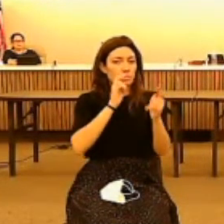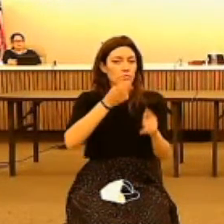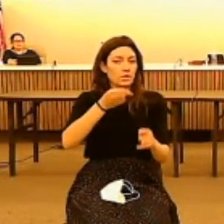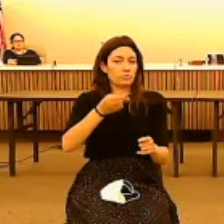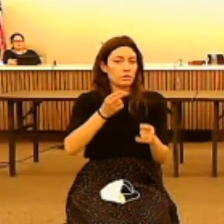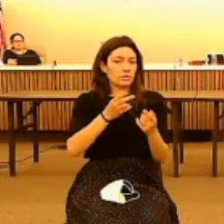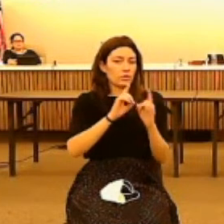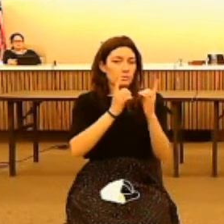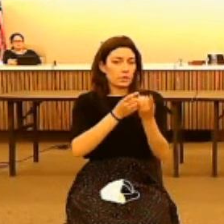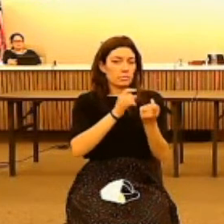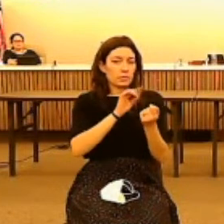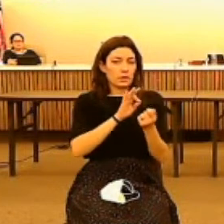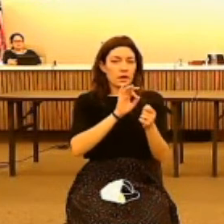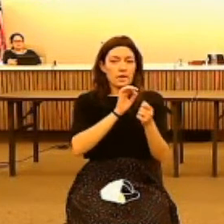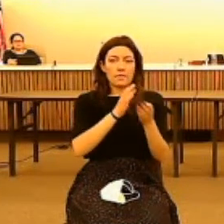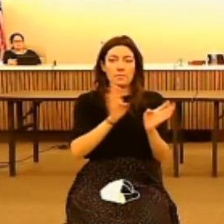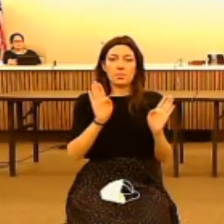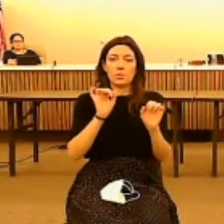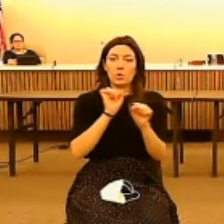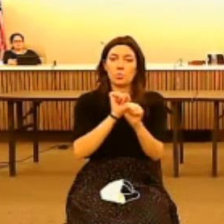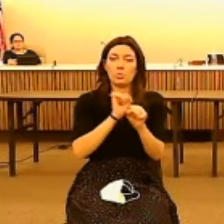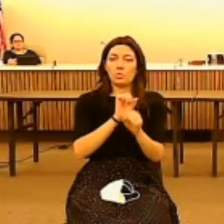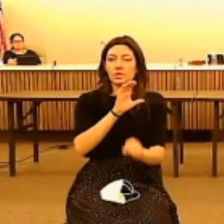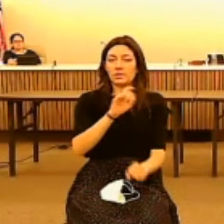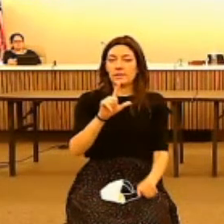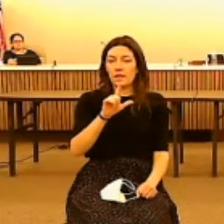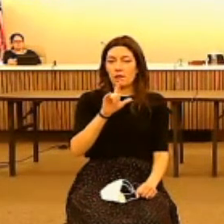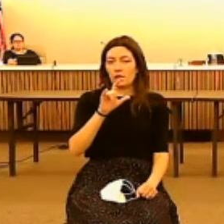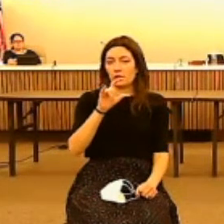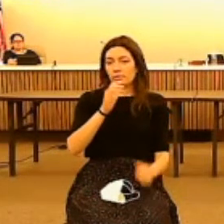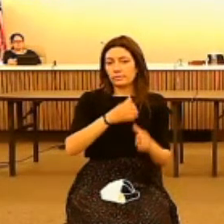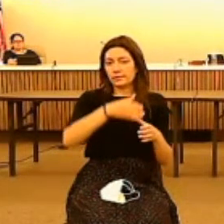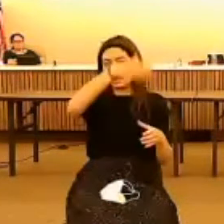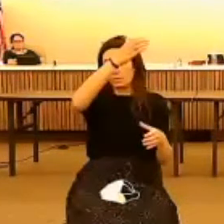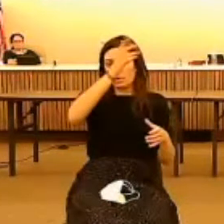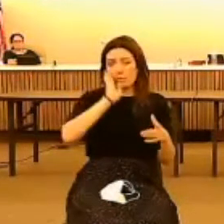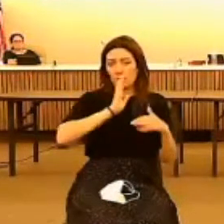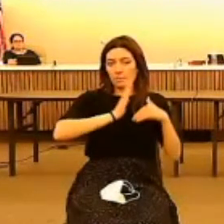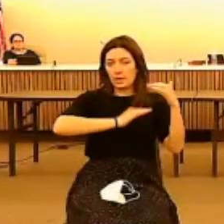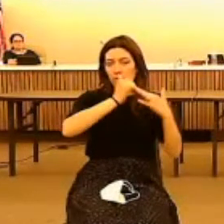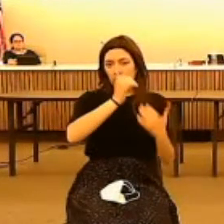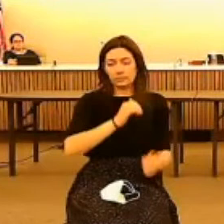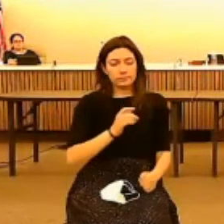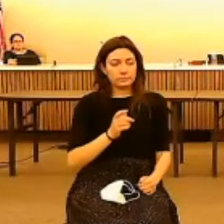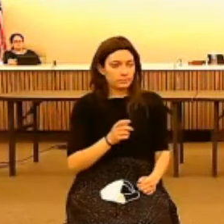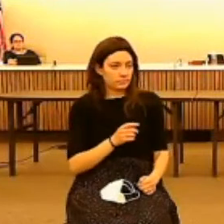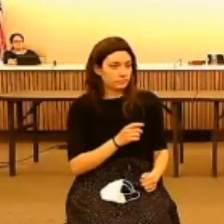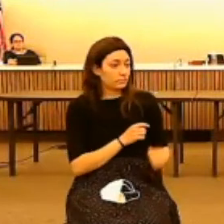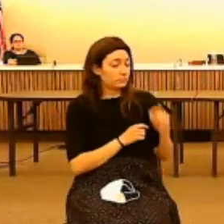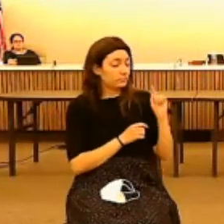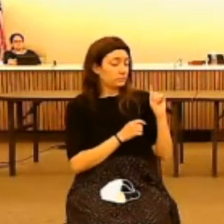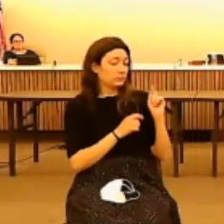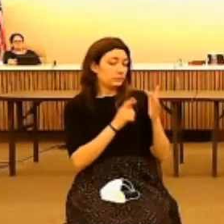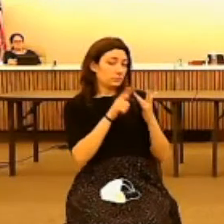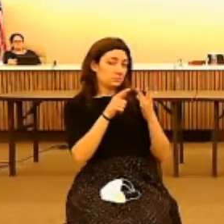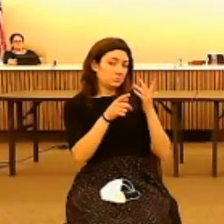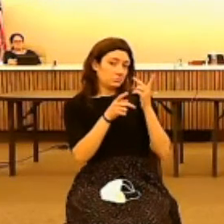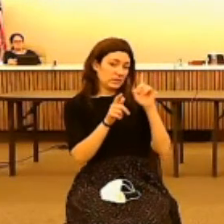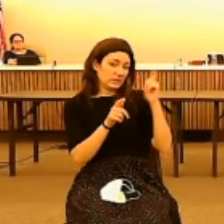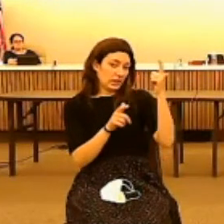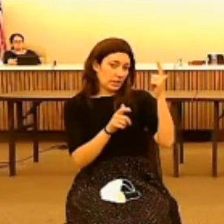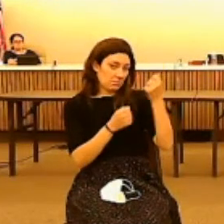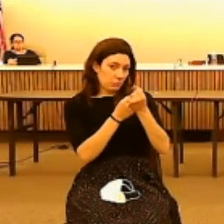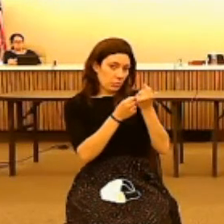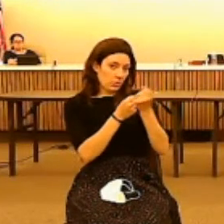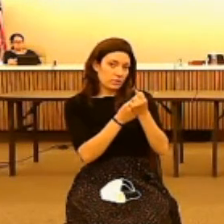Public Works cell tower. Second. So I've been having a bunch of discussions, including with Don.